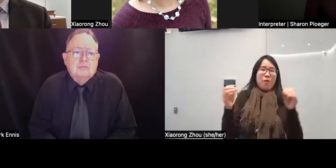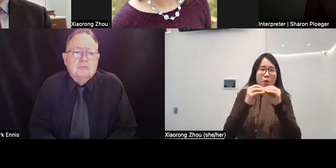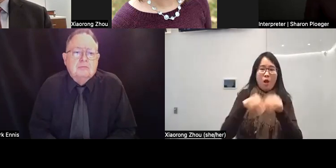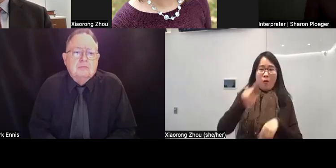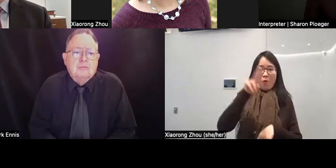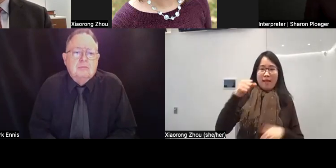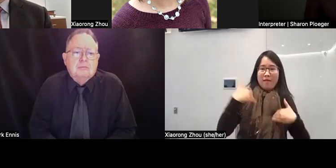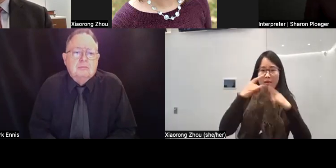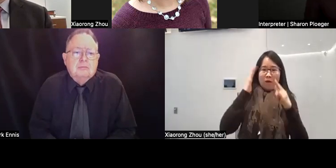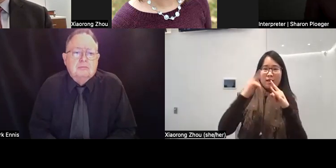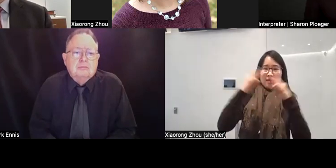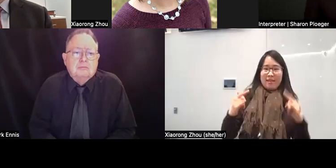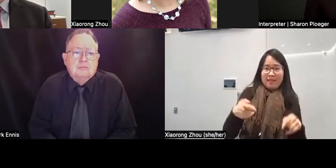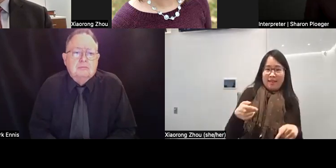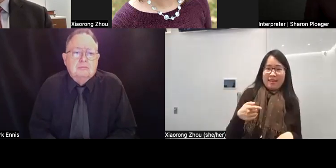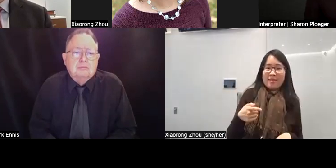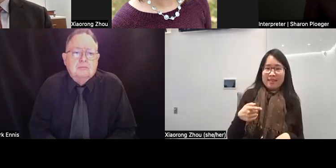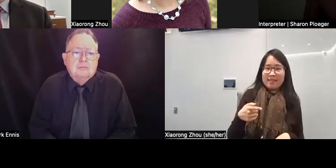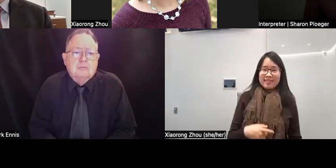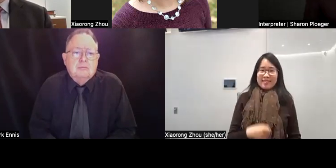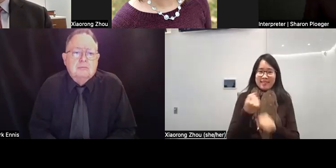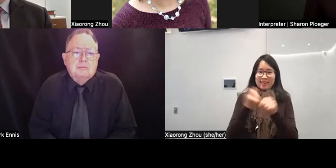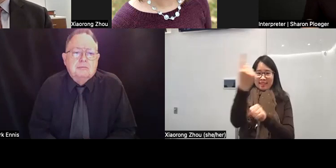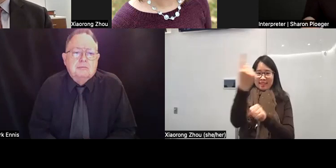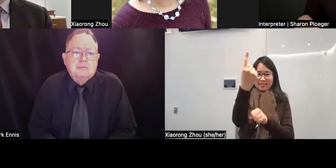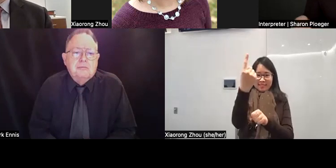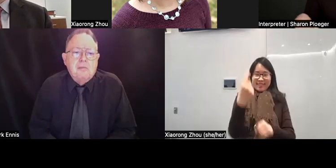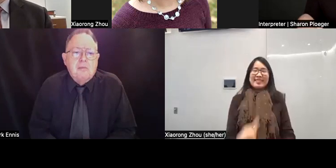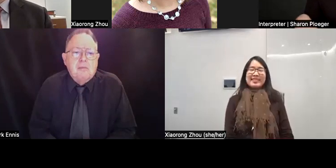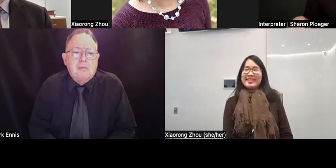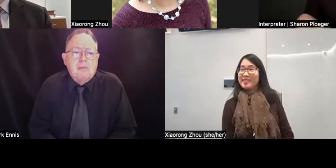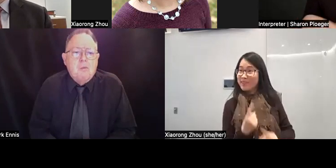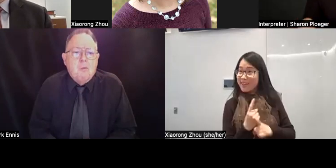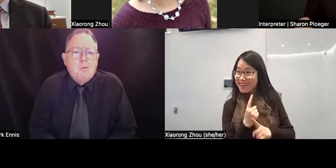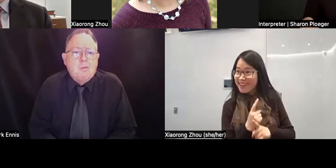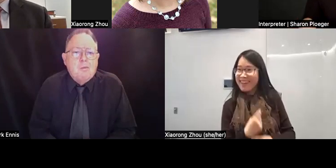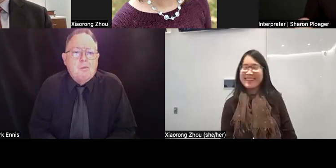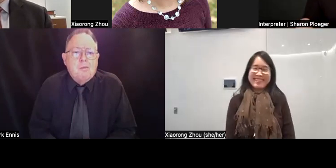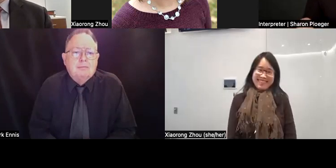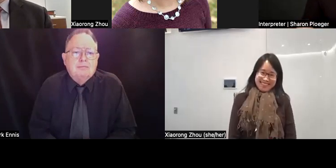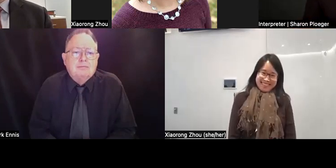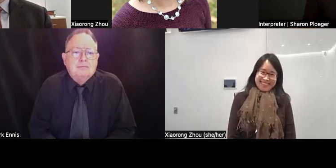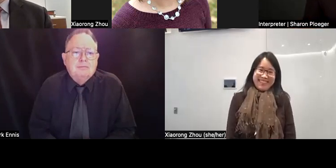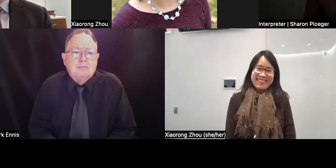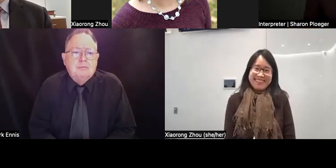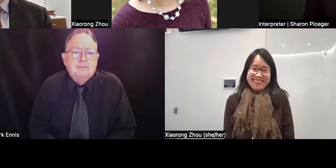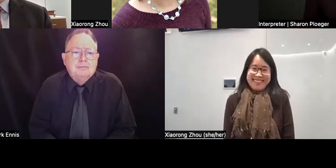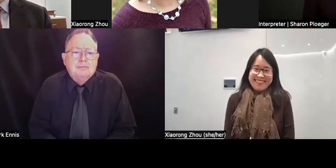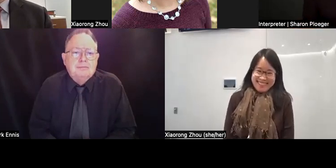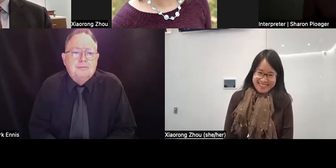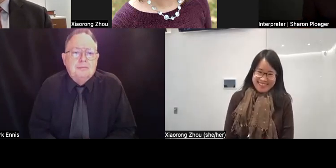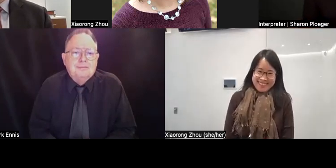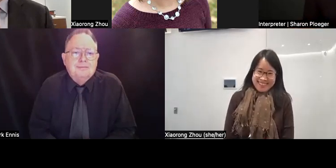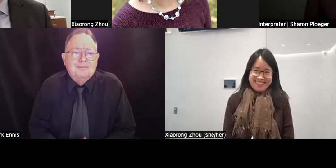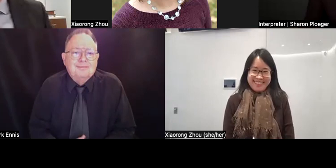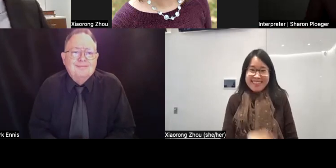In China, we'll have that camp. And then in the United States, next year, we will be expanding the camp, right?